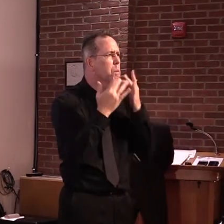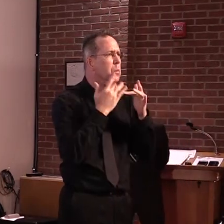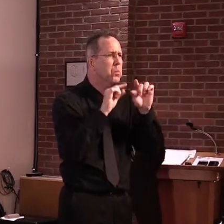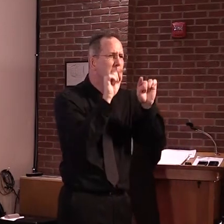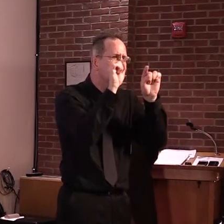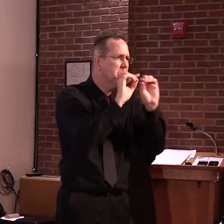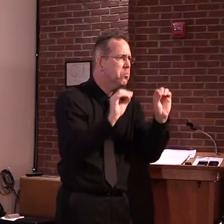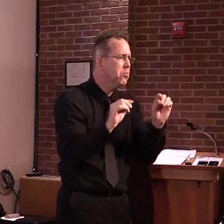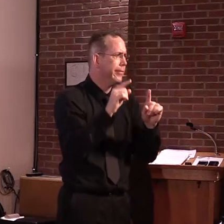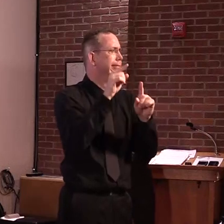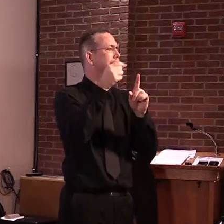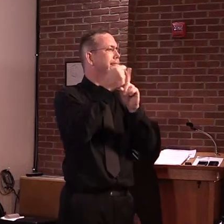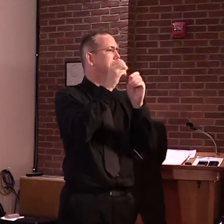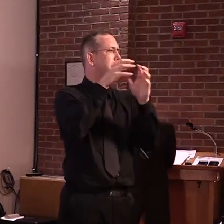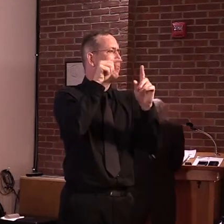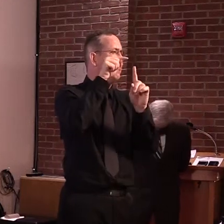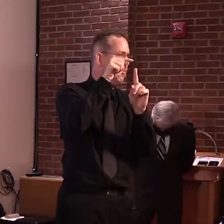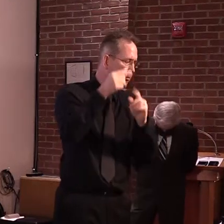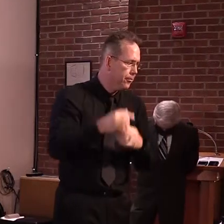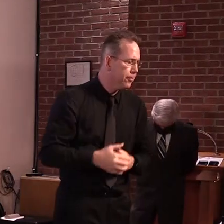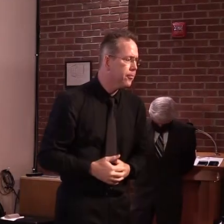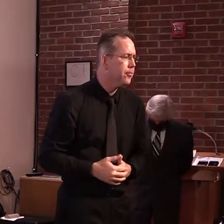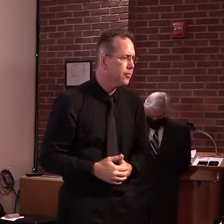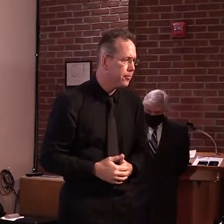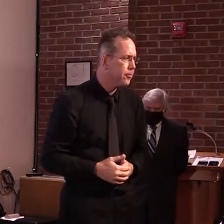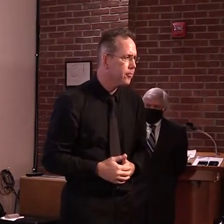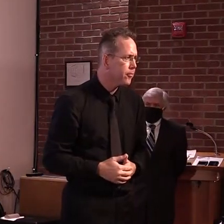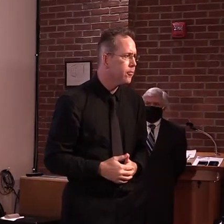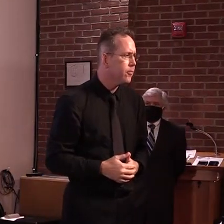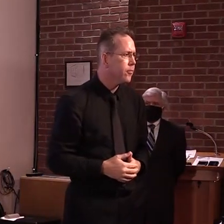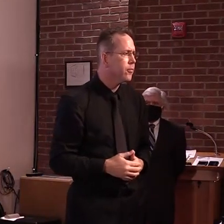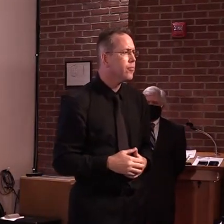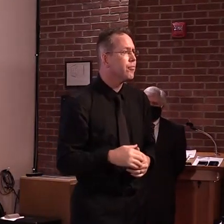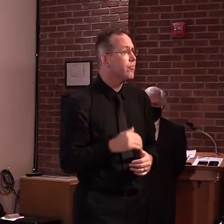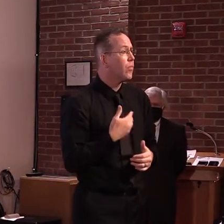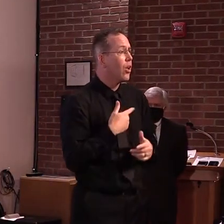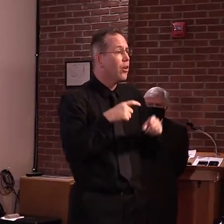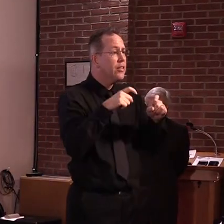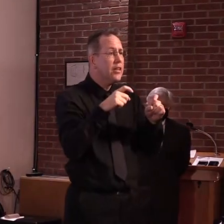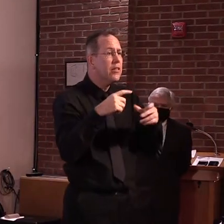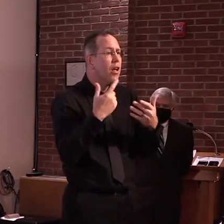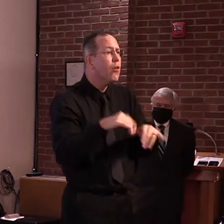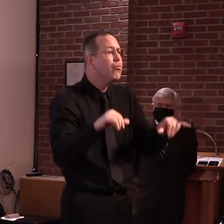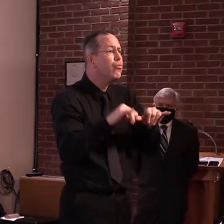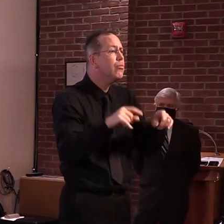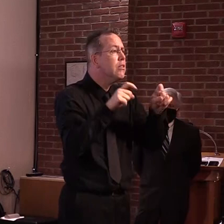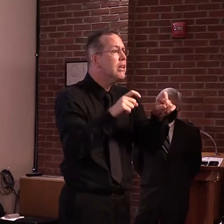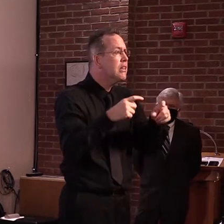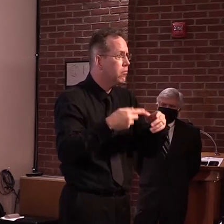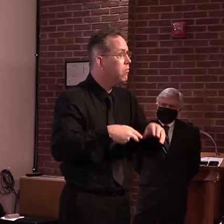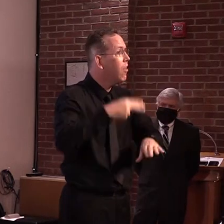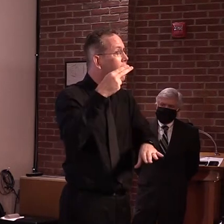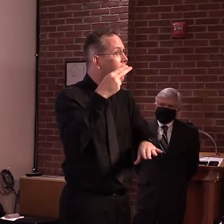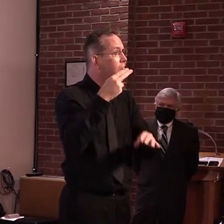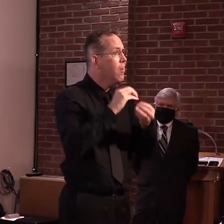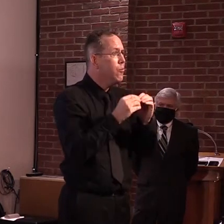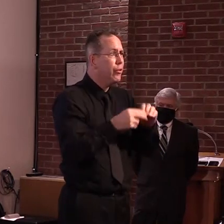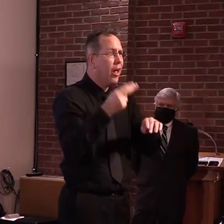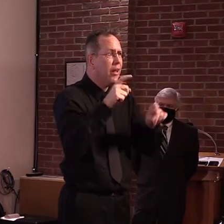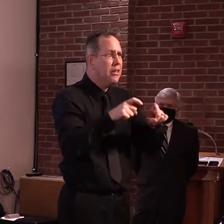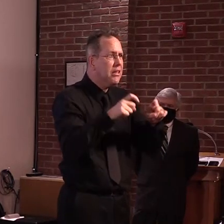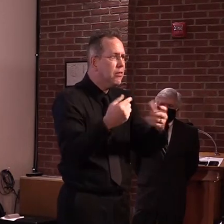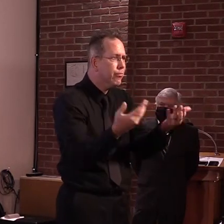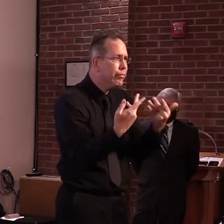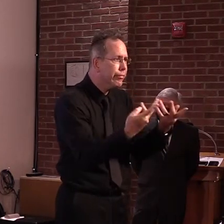context. Also important to remember that our testing also remains high. The most recent days are showing that the state continues